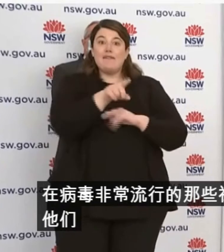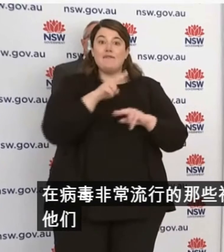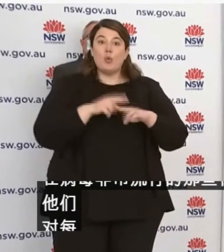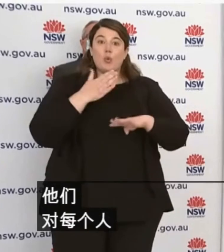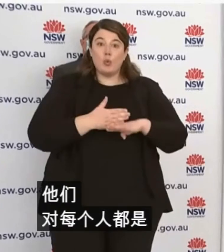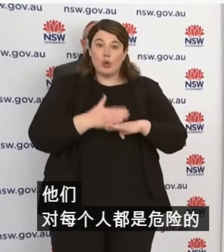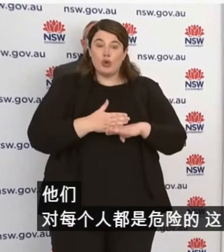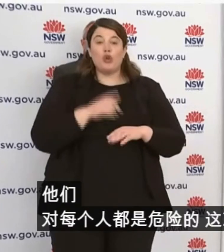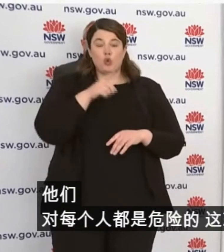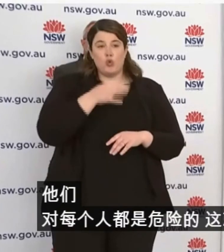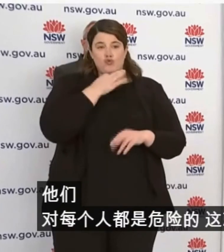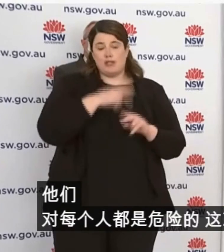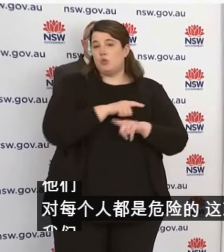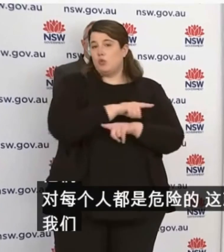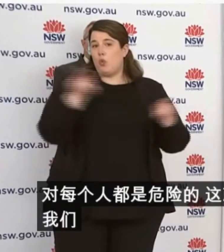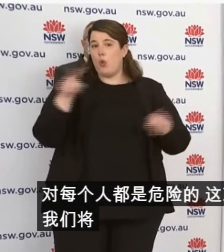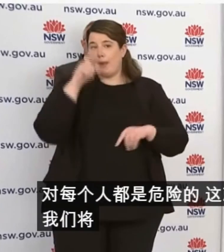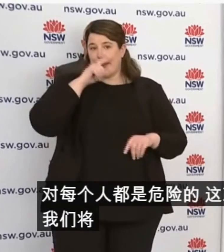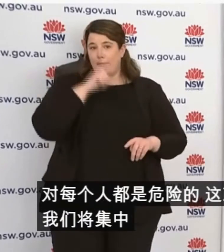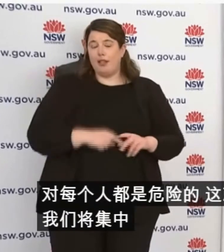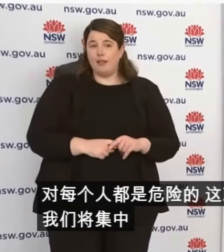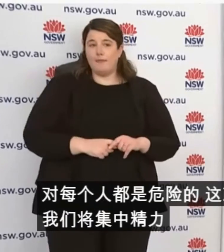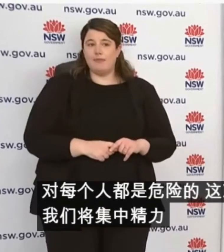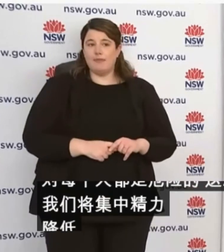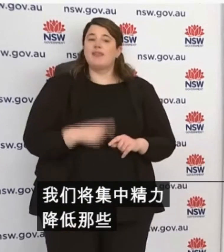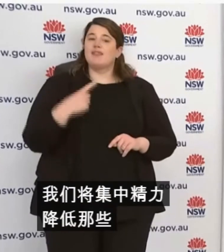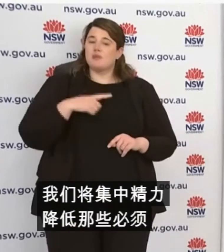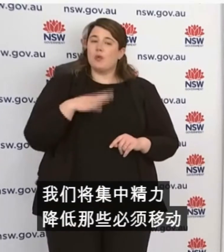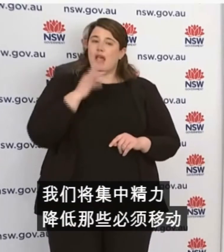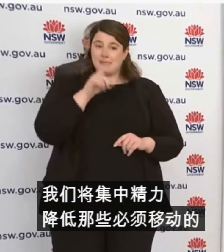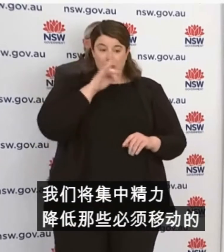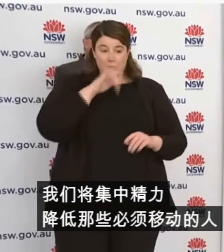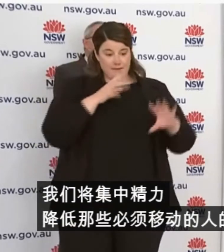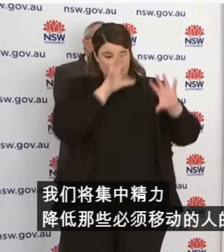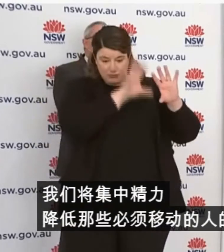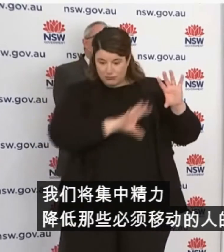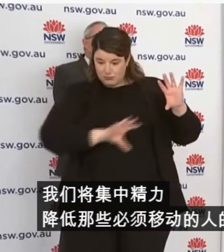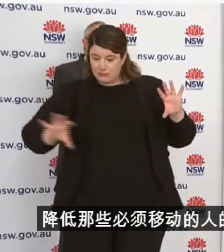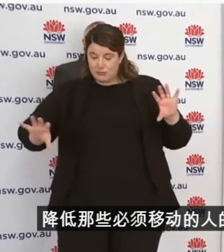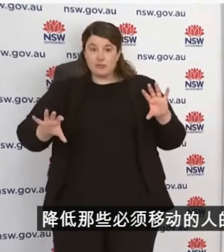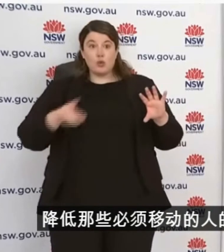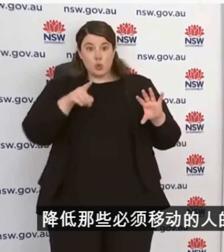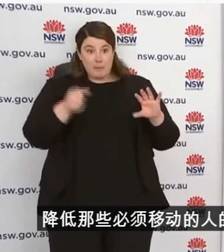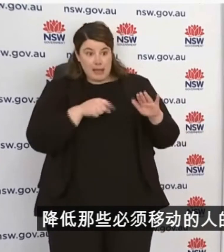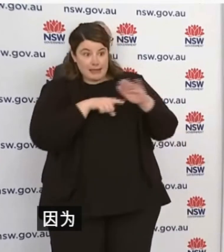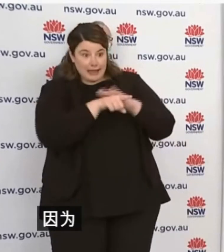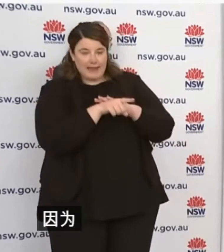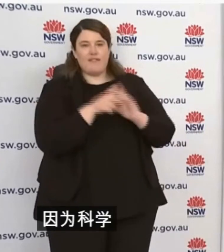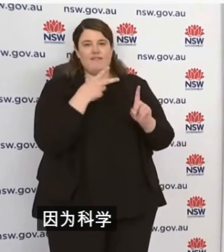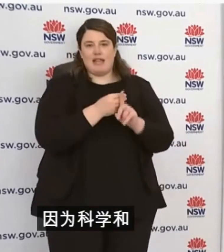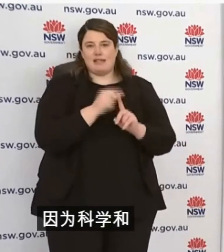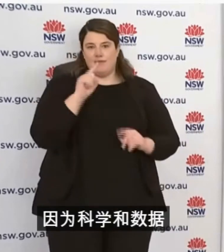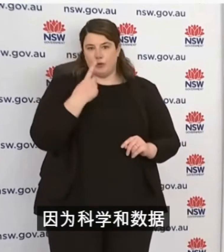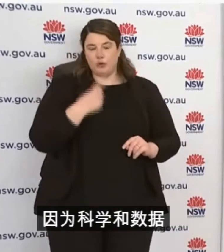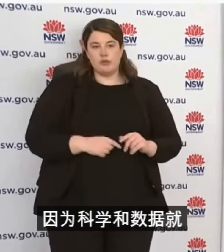are a risk to everybody, and that's why we will be focusing our efforts to reduce risk in those people that have to be mobile, because